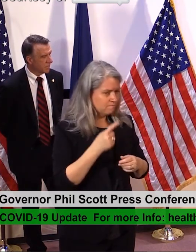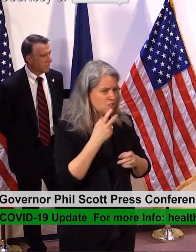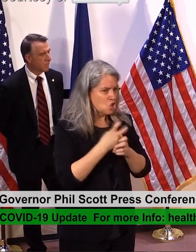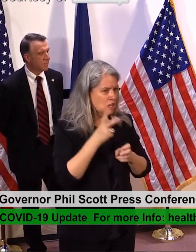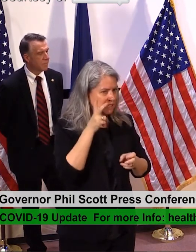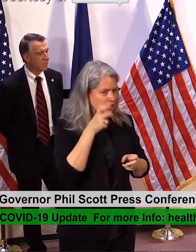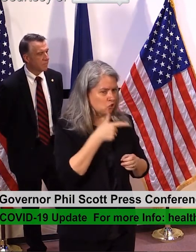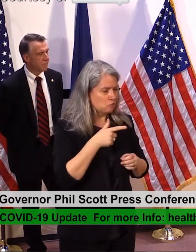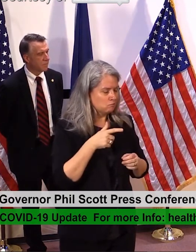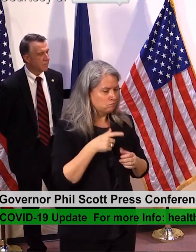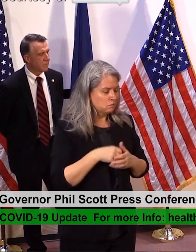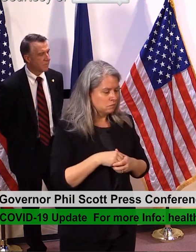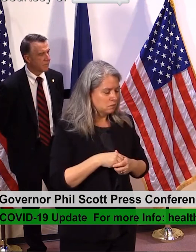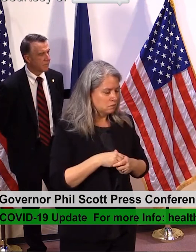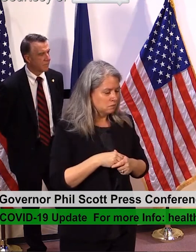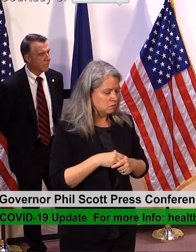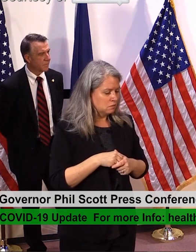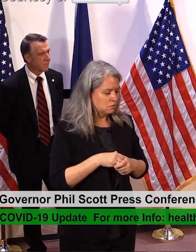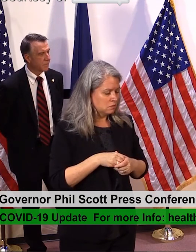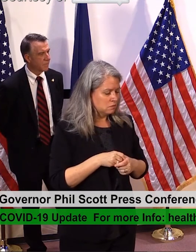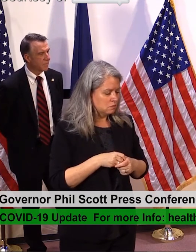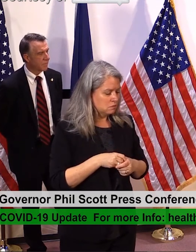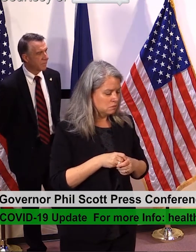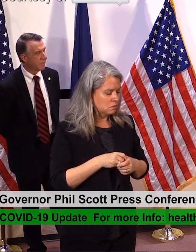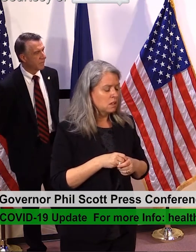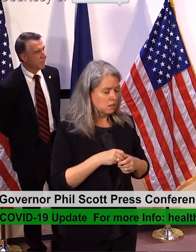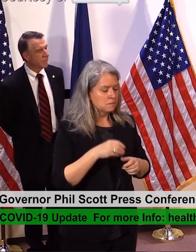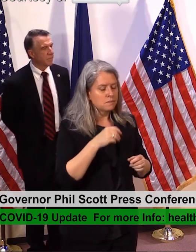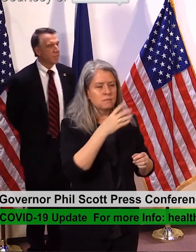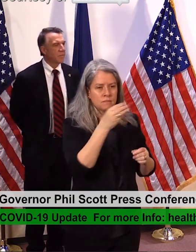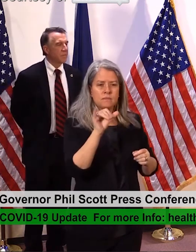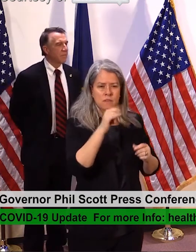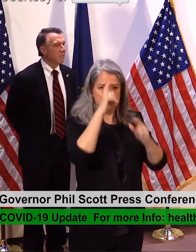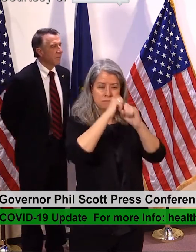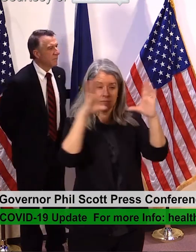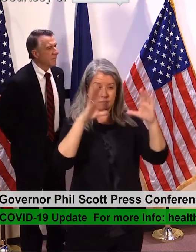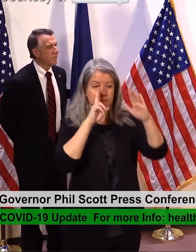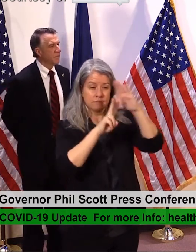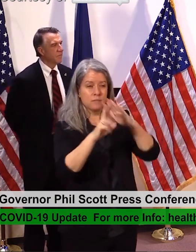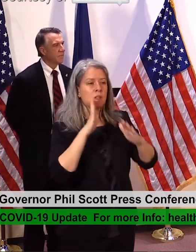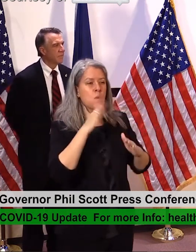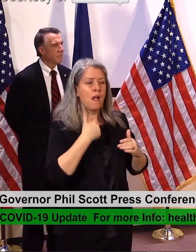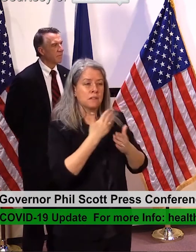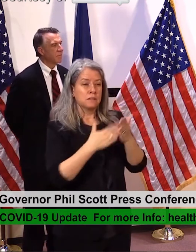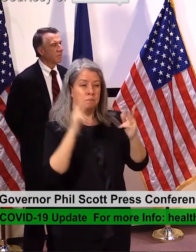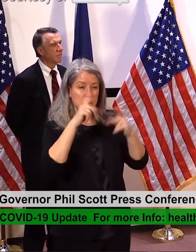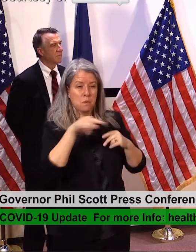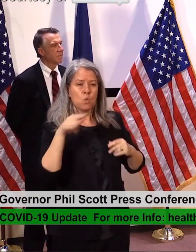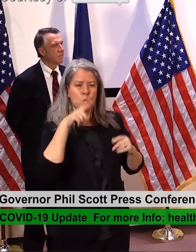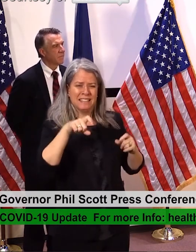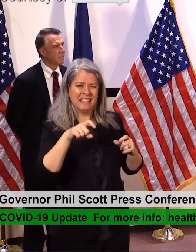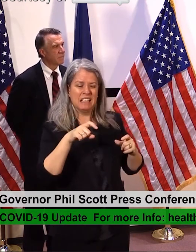patients who are going to need some sort of advanced care, are you able to calculate into your